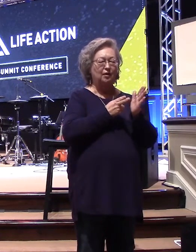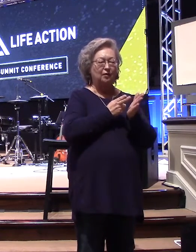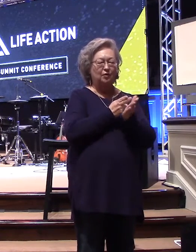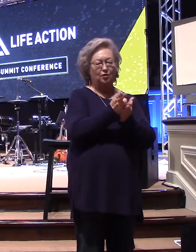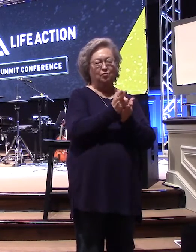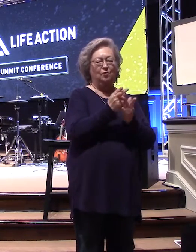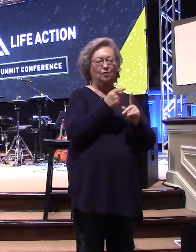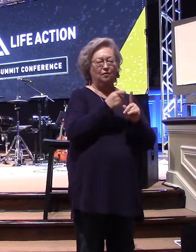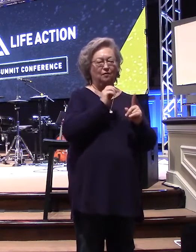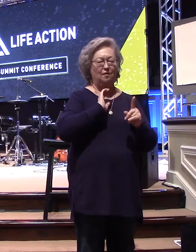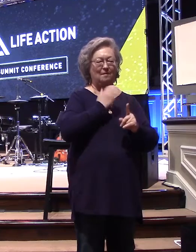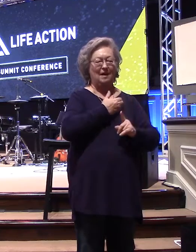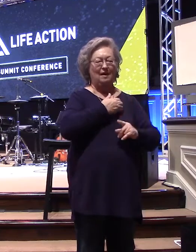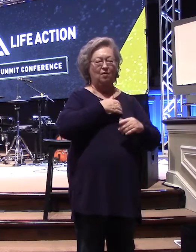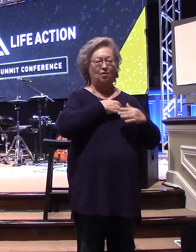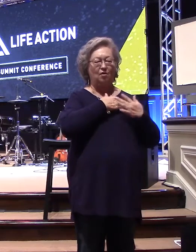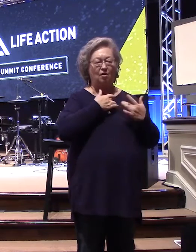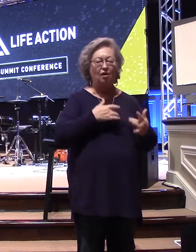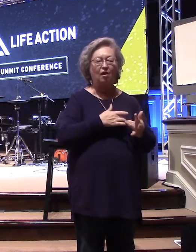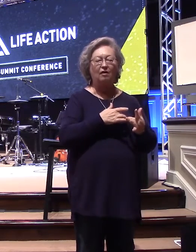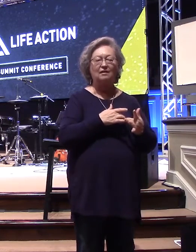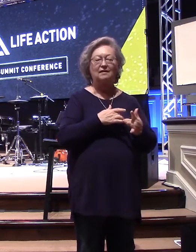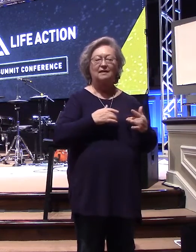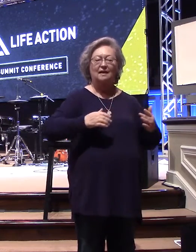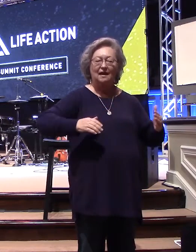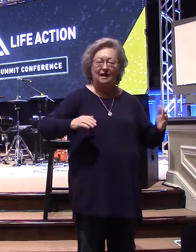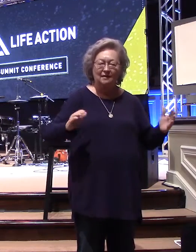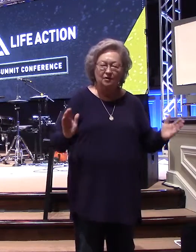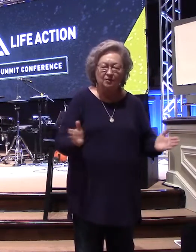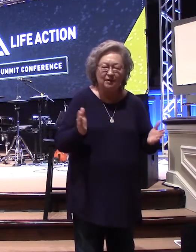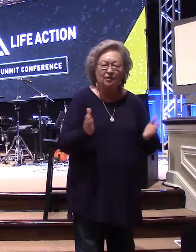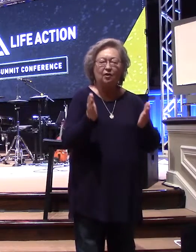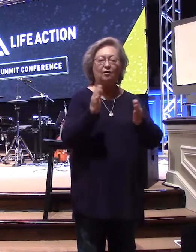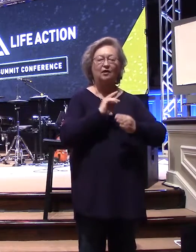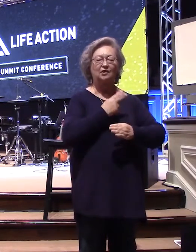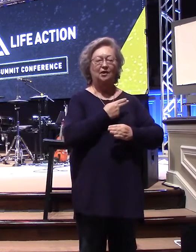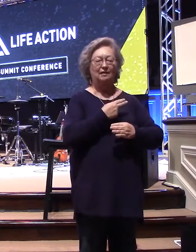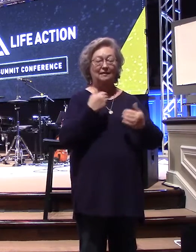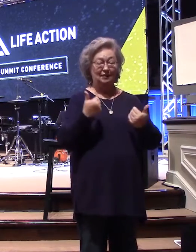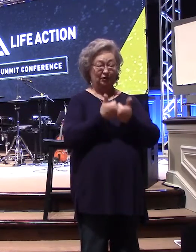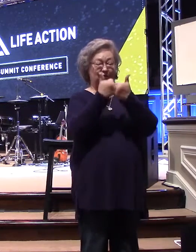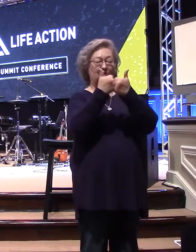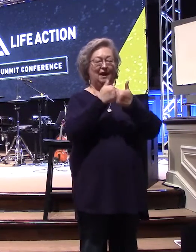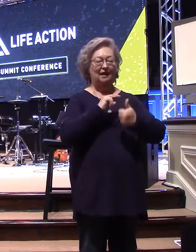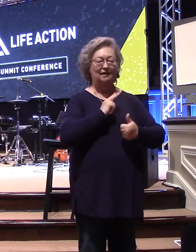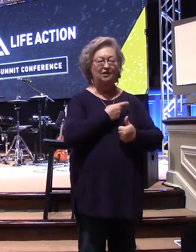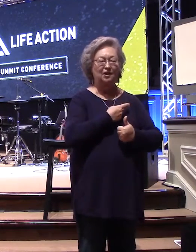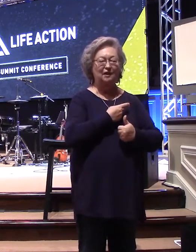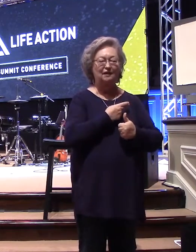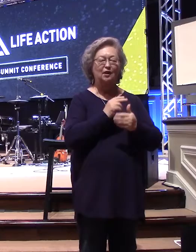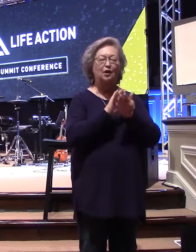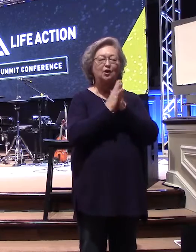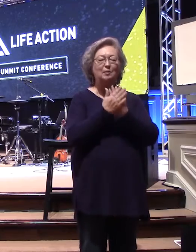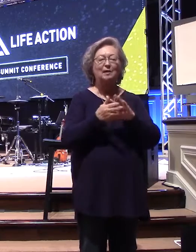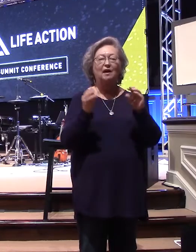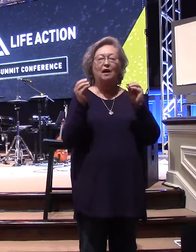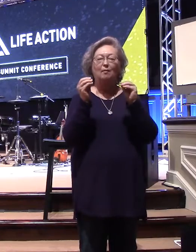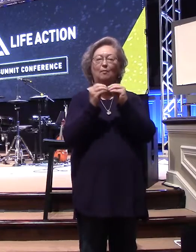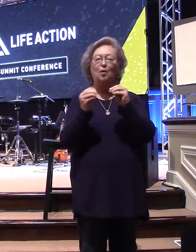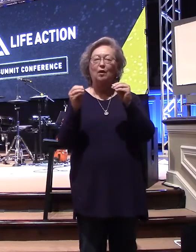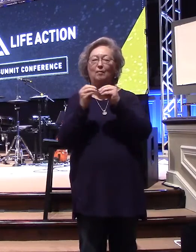you use it to encourage us, to challenge us, and help us to grow and to become more and more like